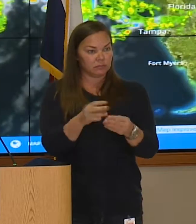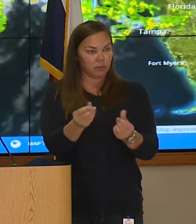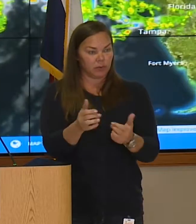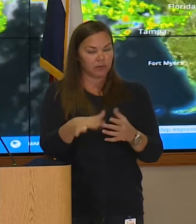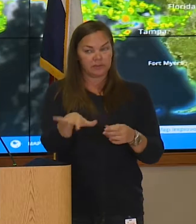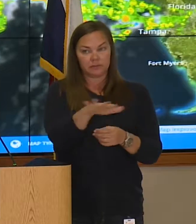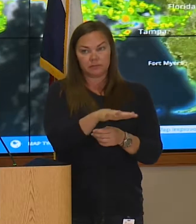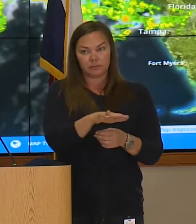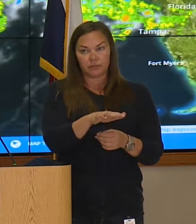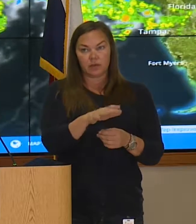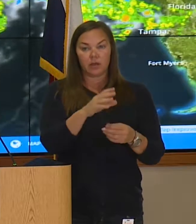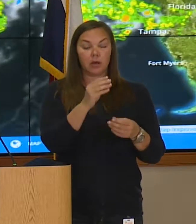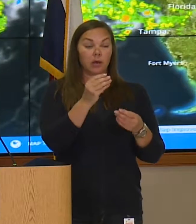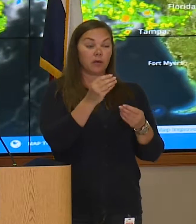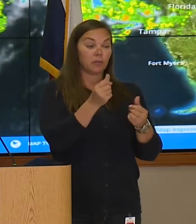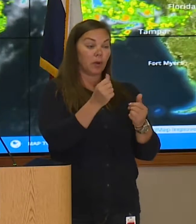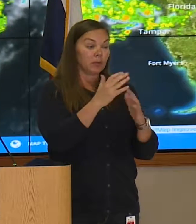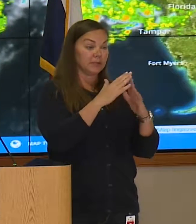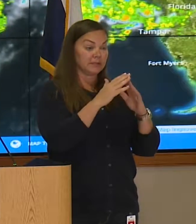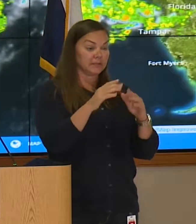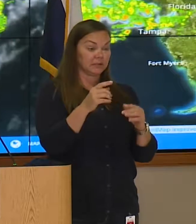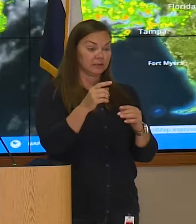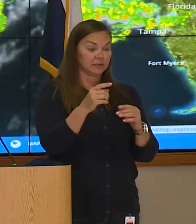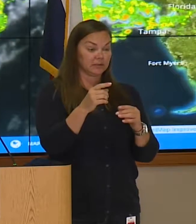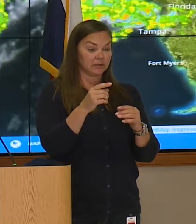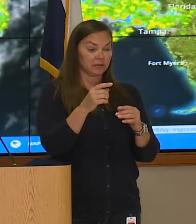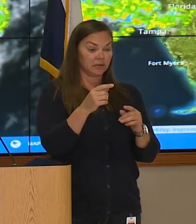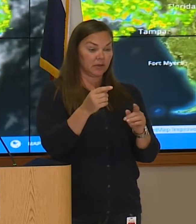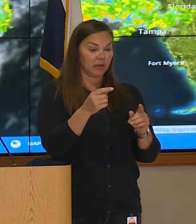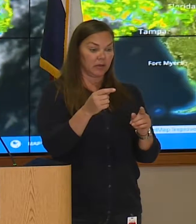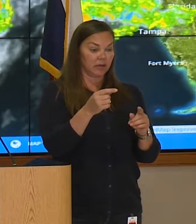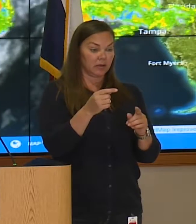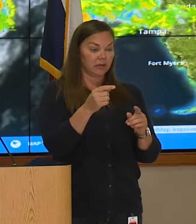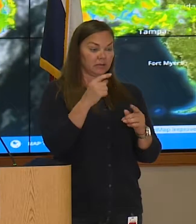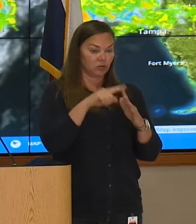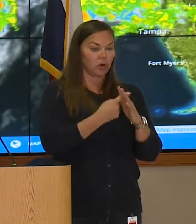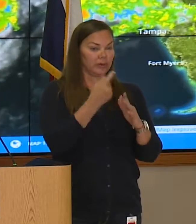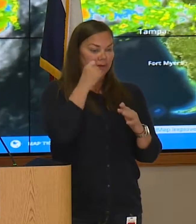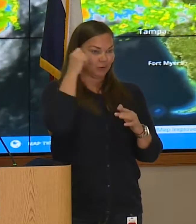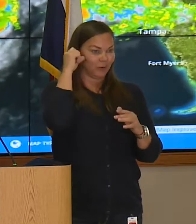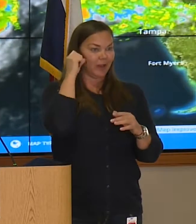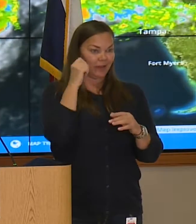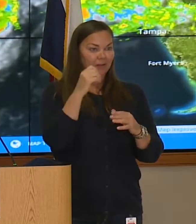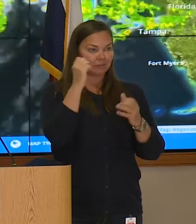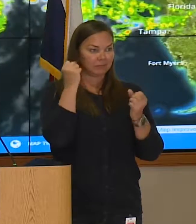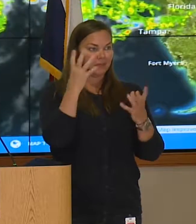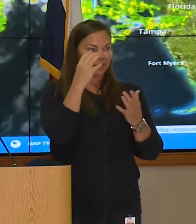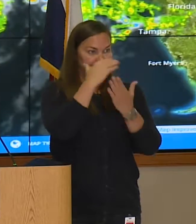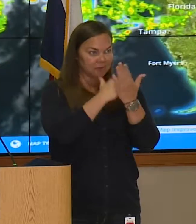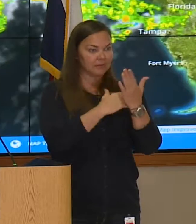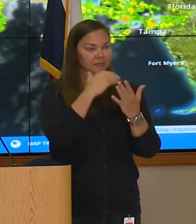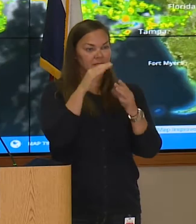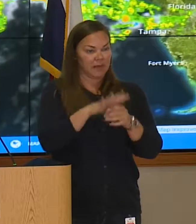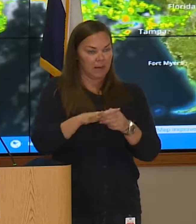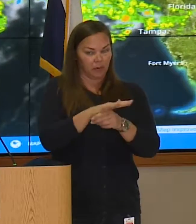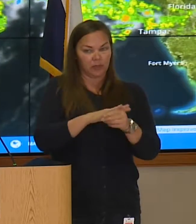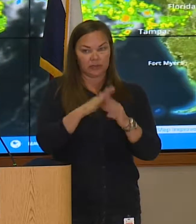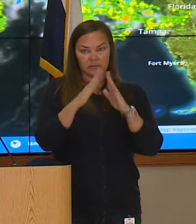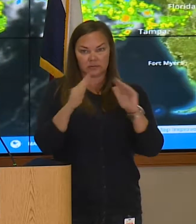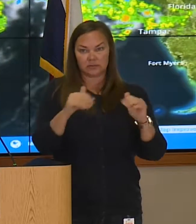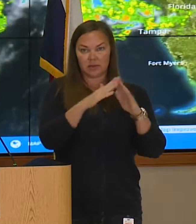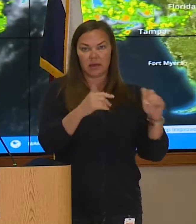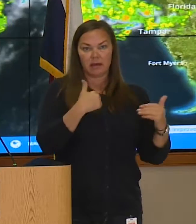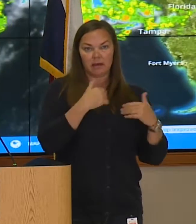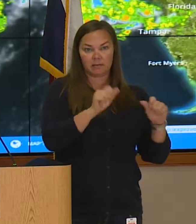and expected to experience flooding starting yesterday. A listing of neighborhoods located near the dams that have potential